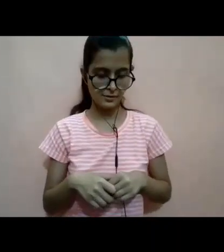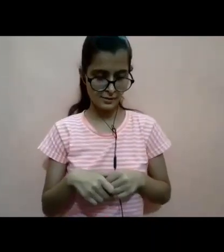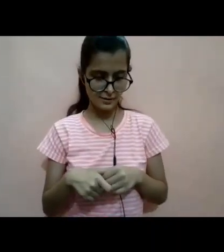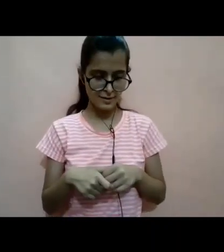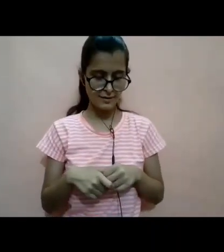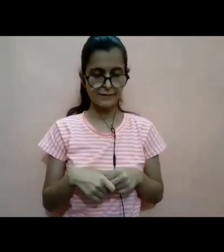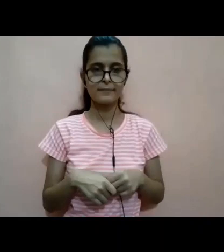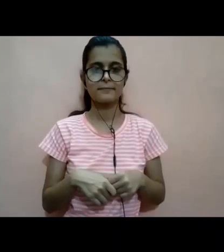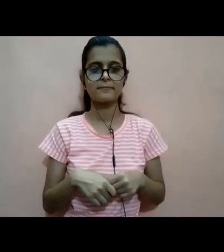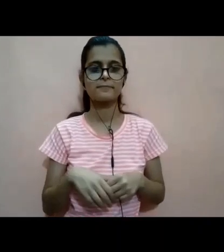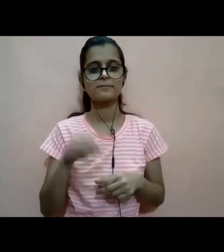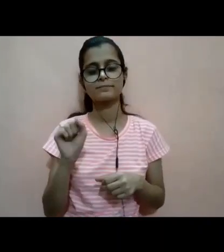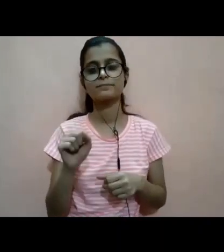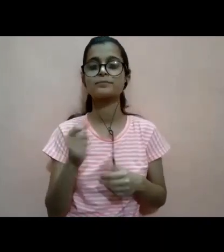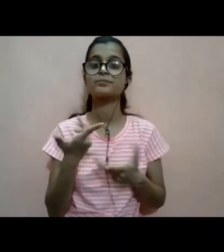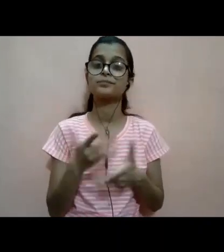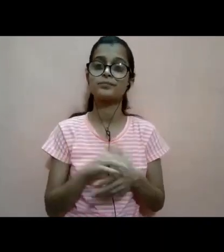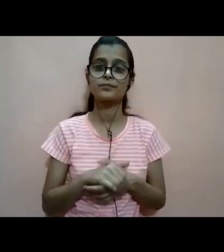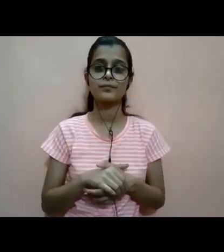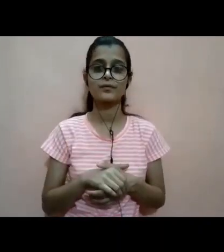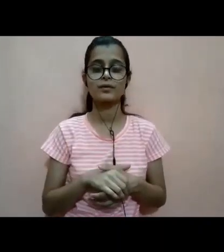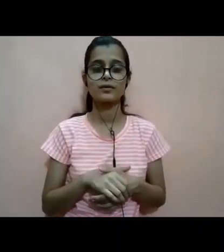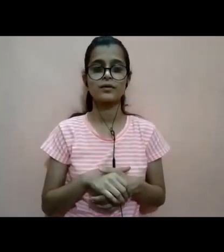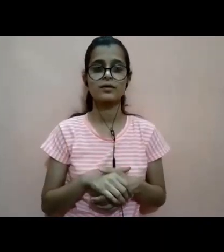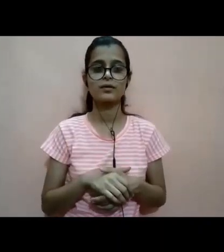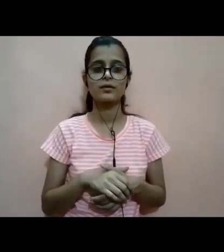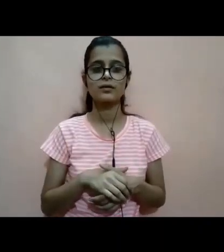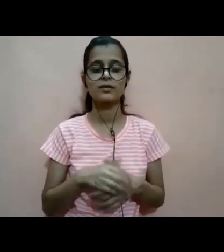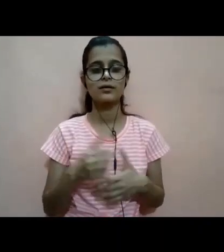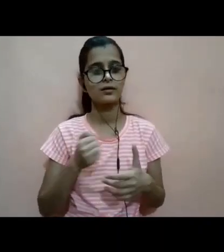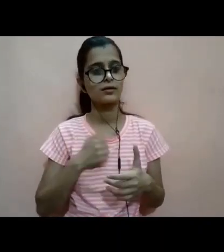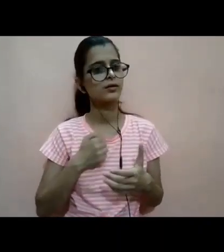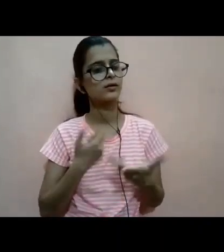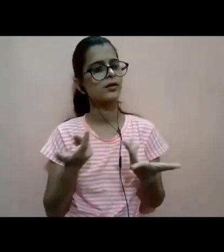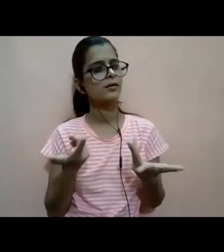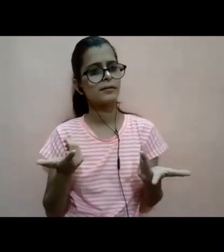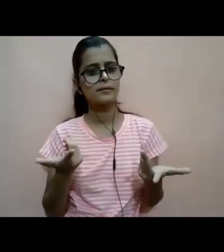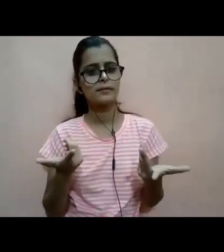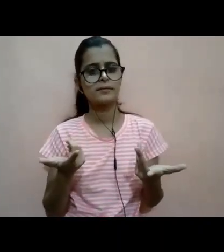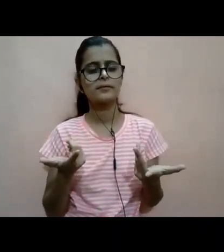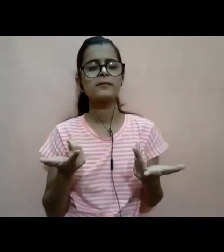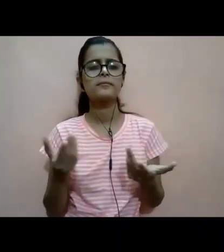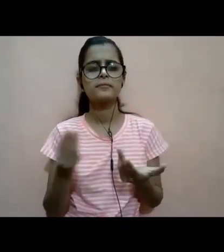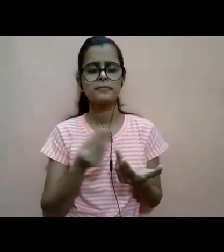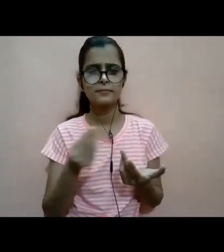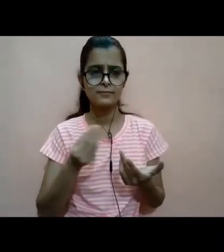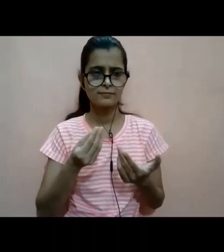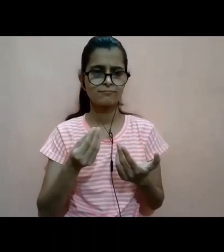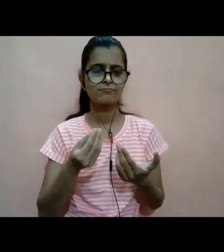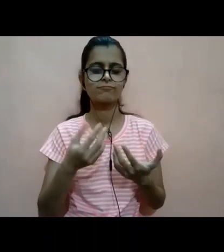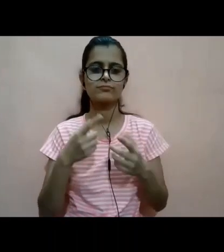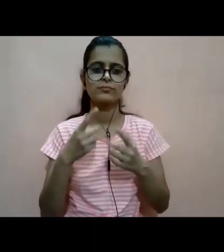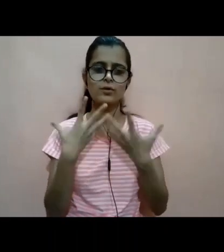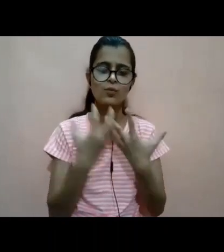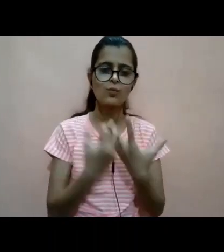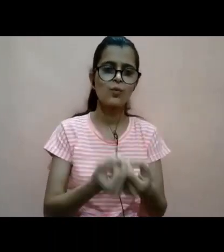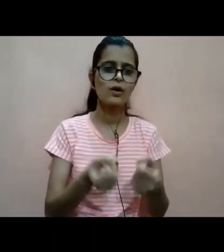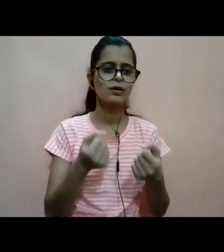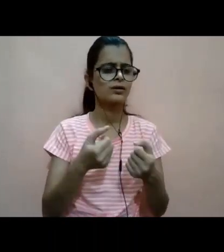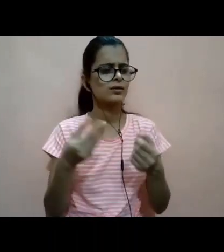Yeah, I mean, I think that, so my reading of Lacanian ideas of desire, that we desire what we